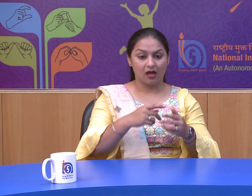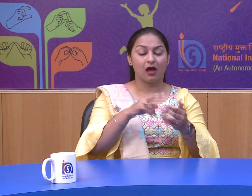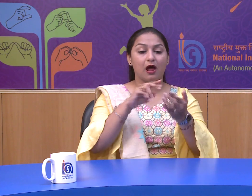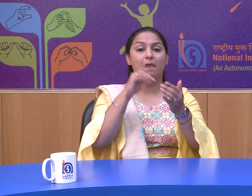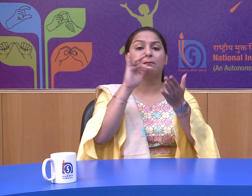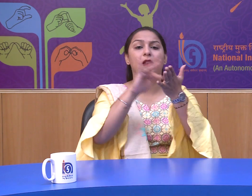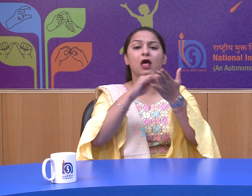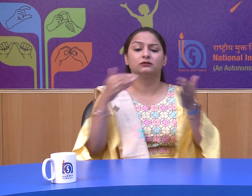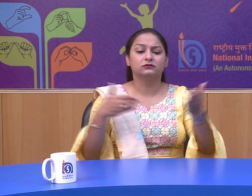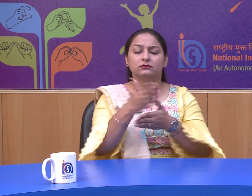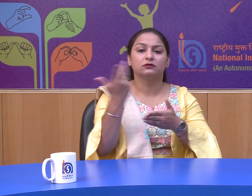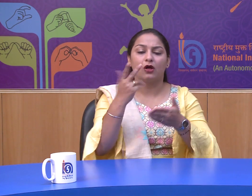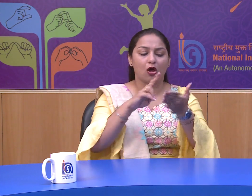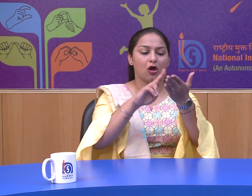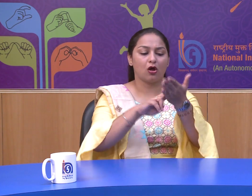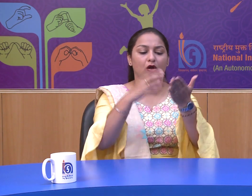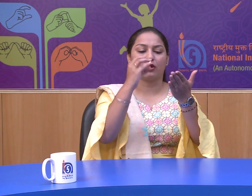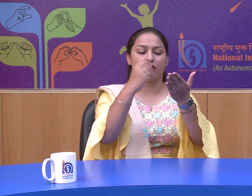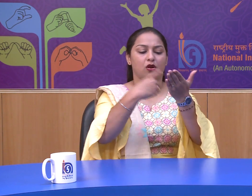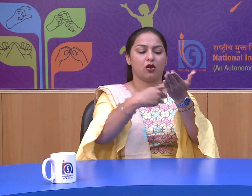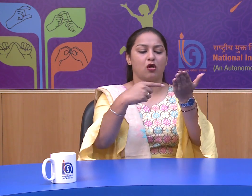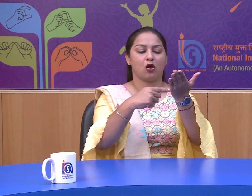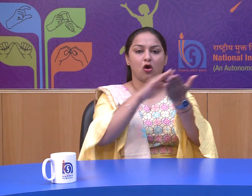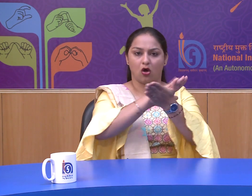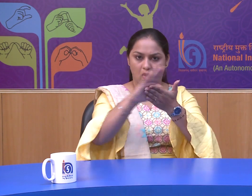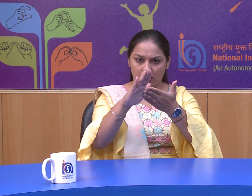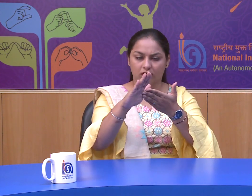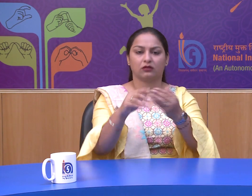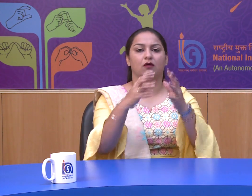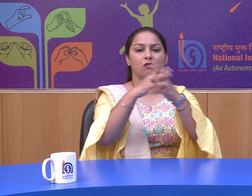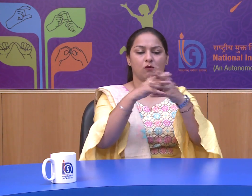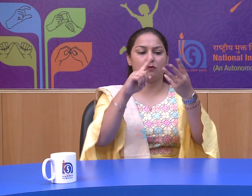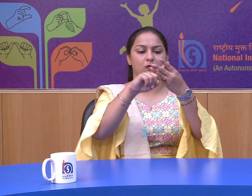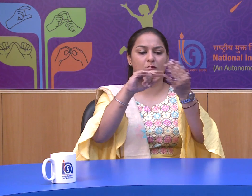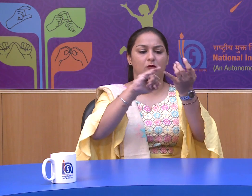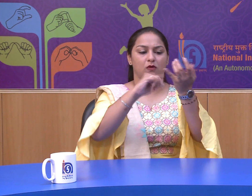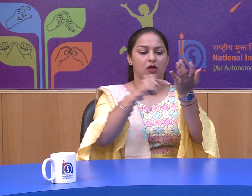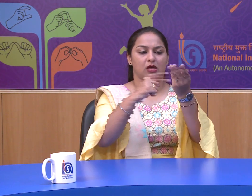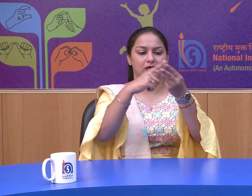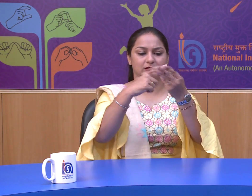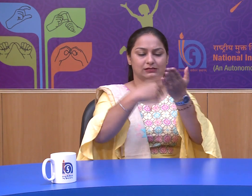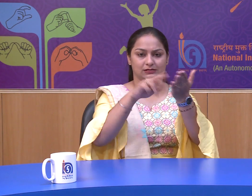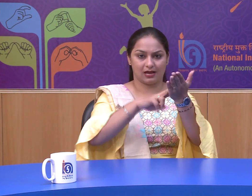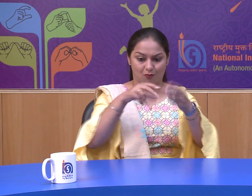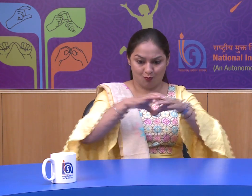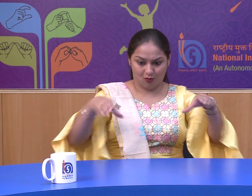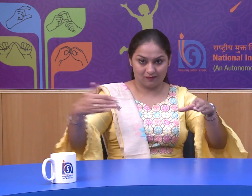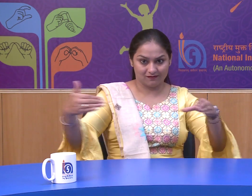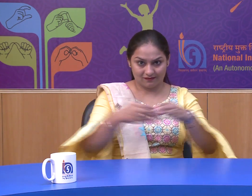northwestern border of India, the region was divided